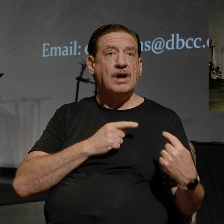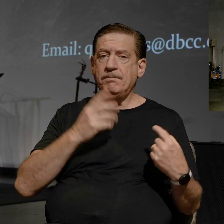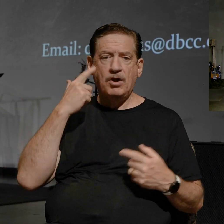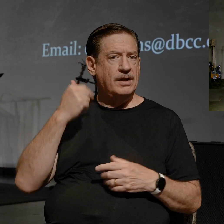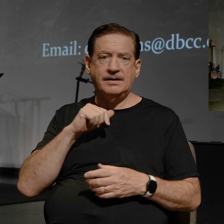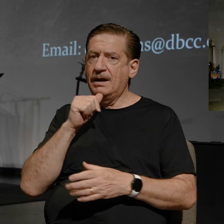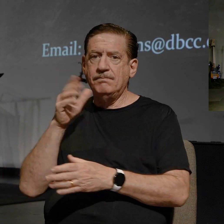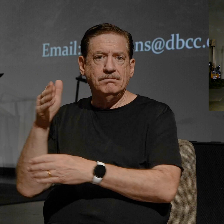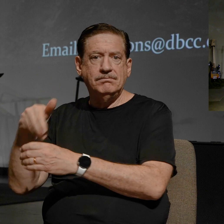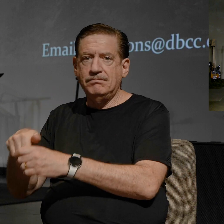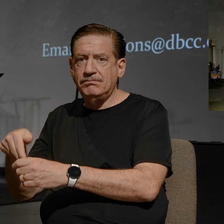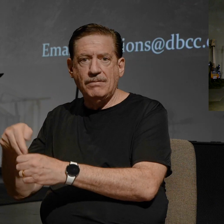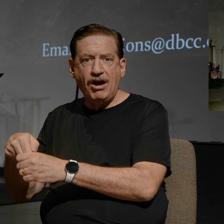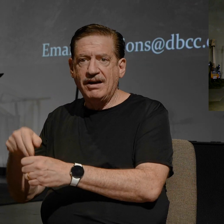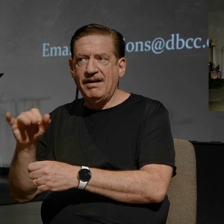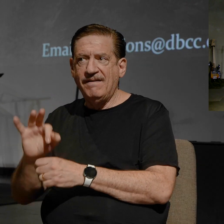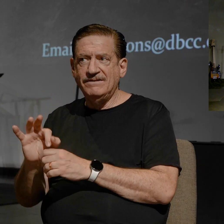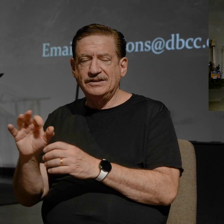to go solo.